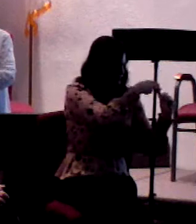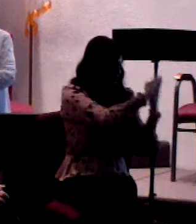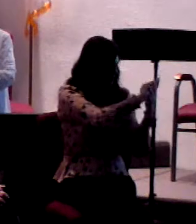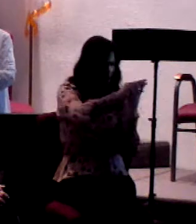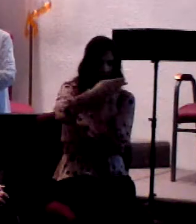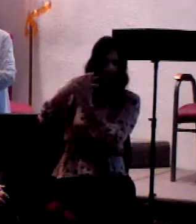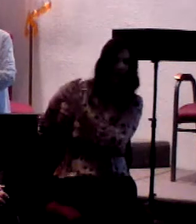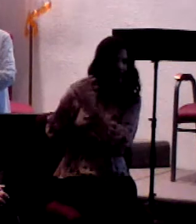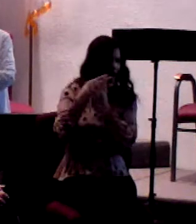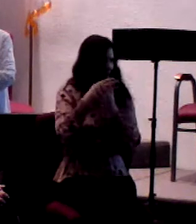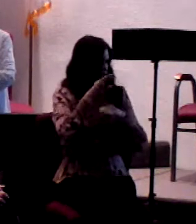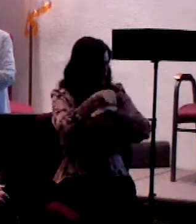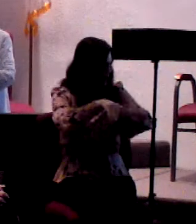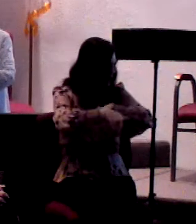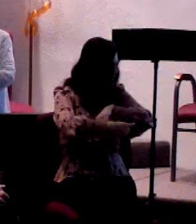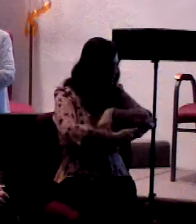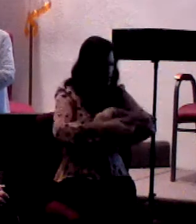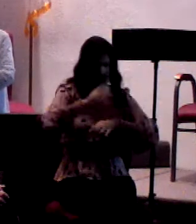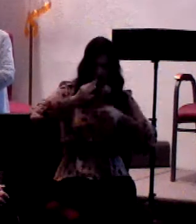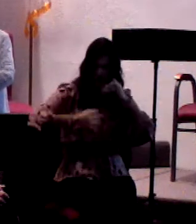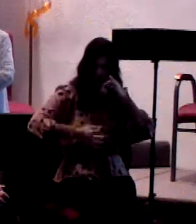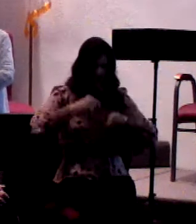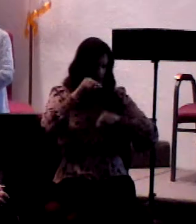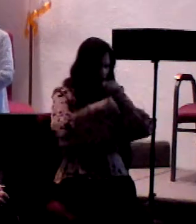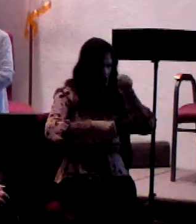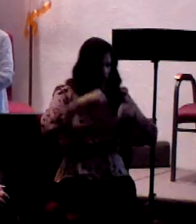trial and torture began.